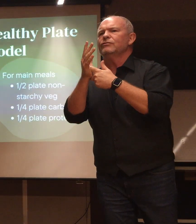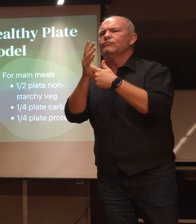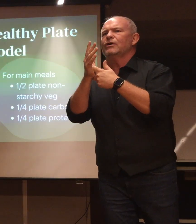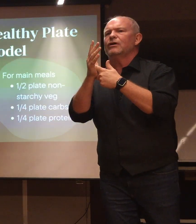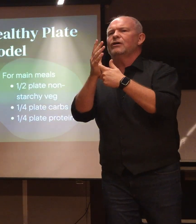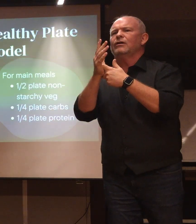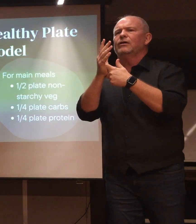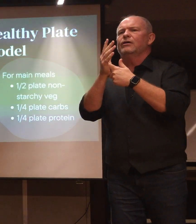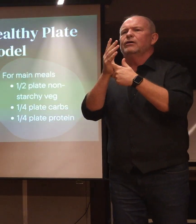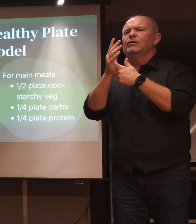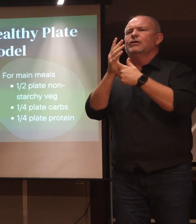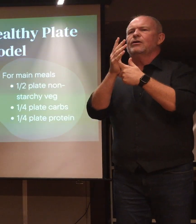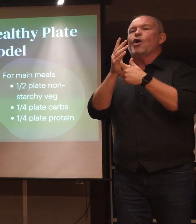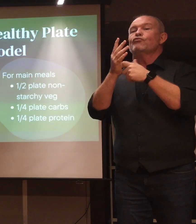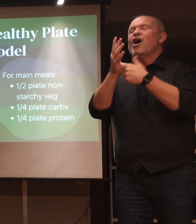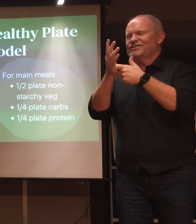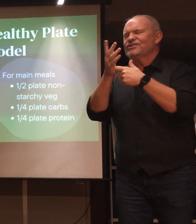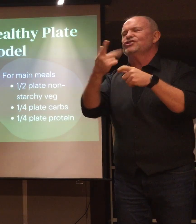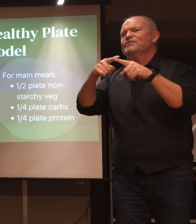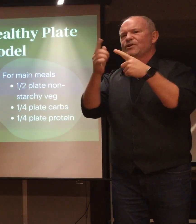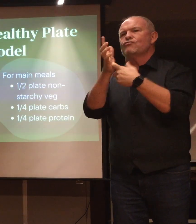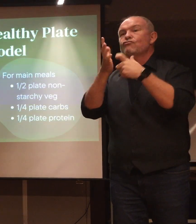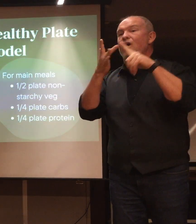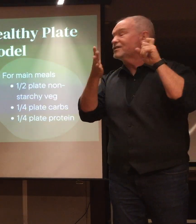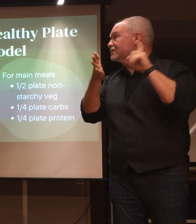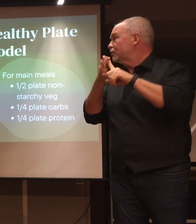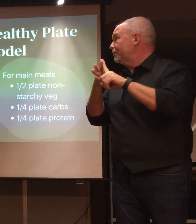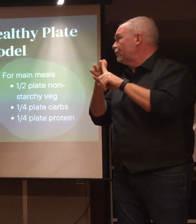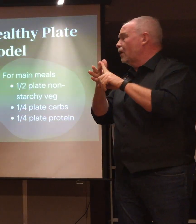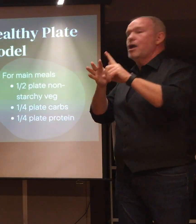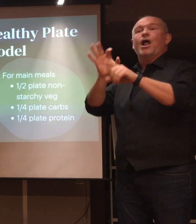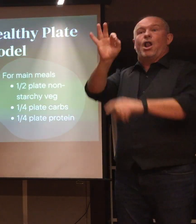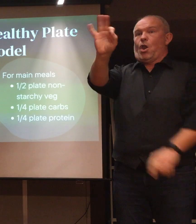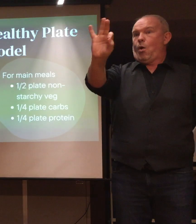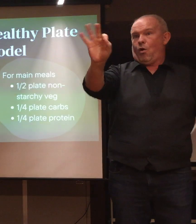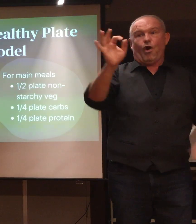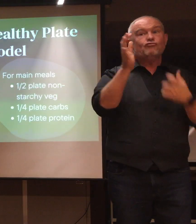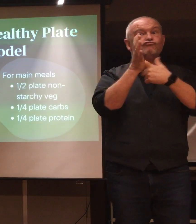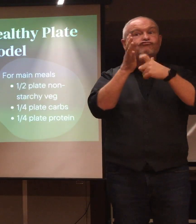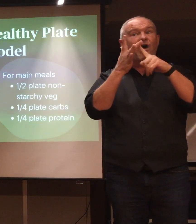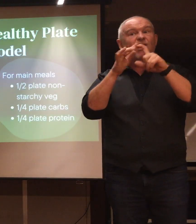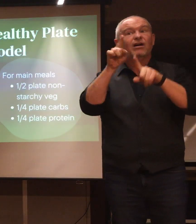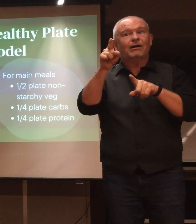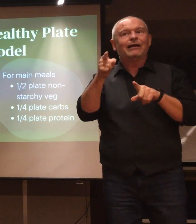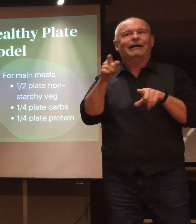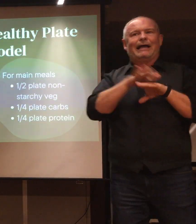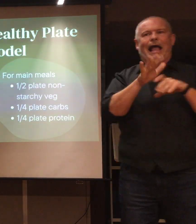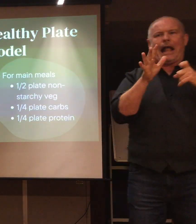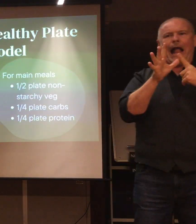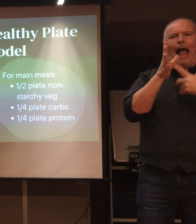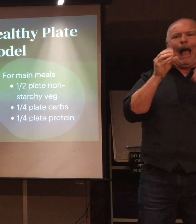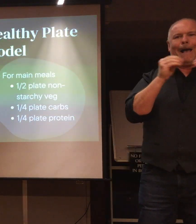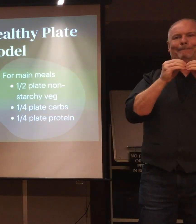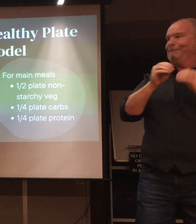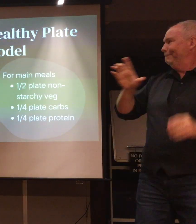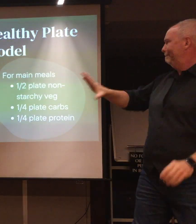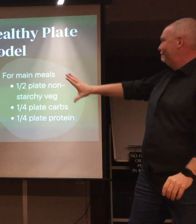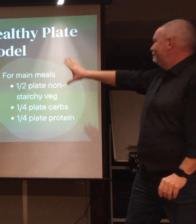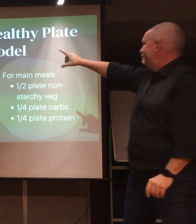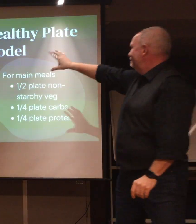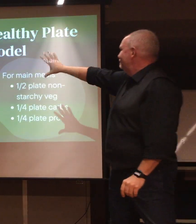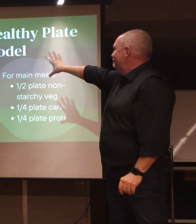roshi? Oh, rice, excuse me, rice. No, so rice will actually be in the carbohydrate